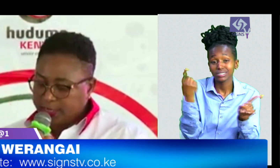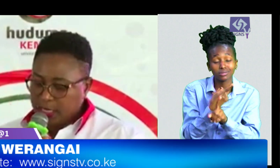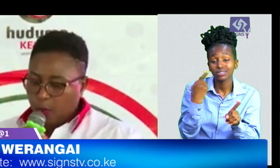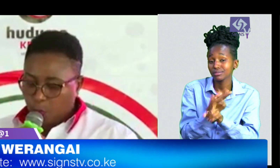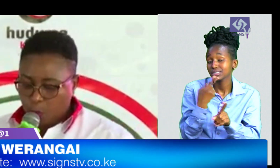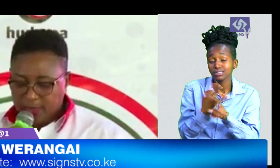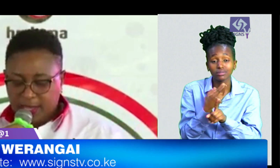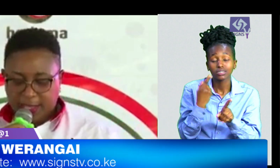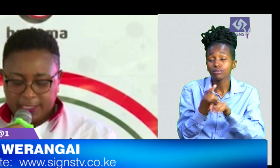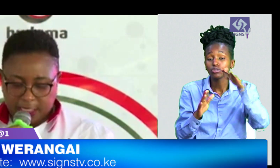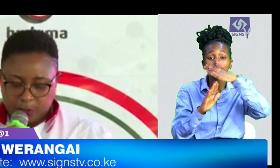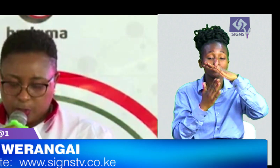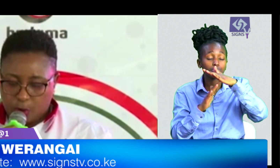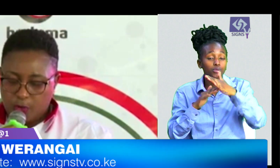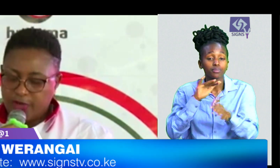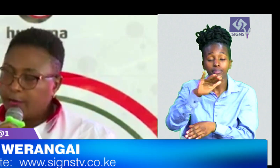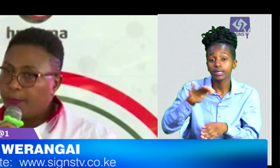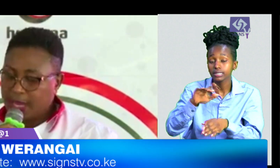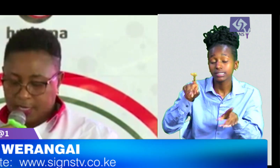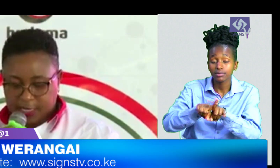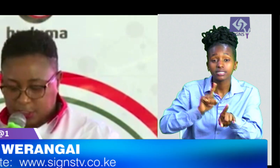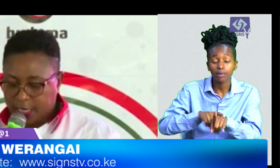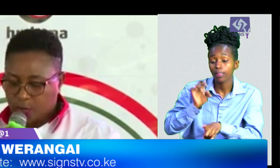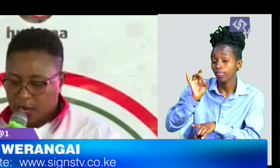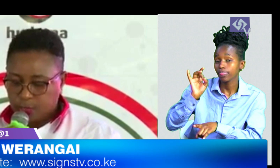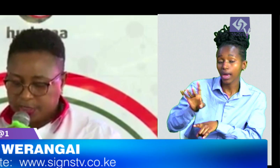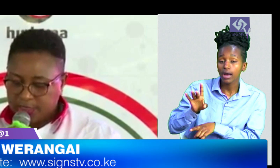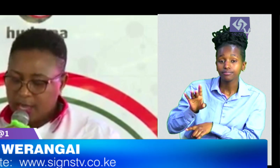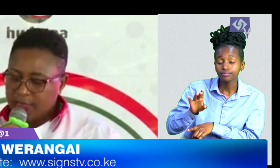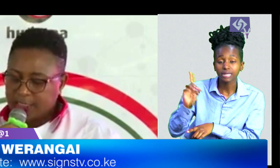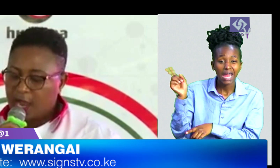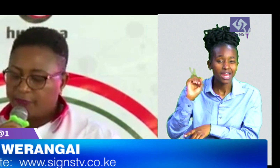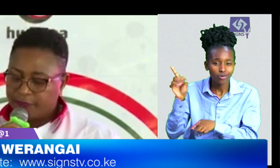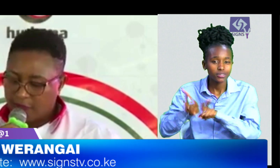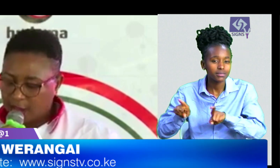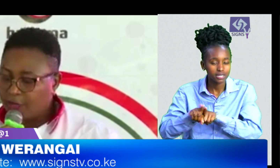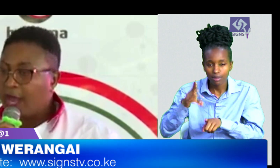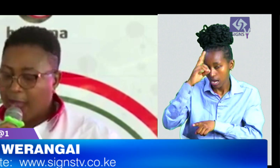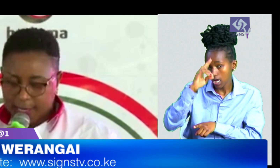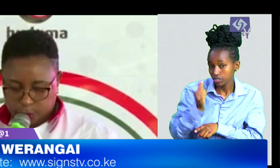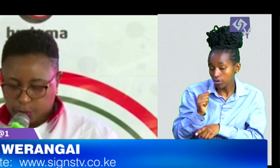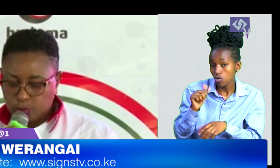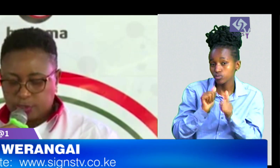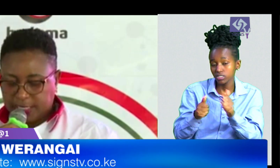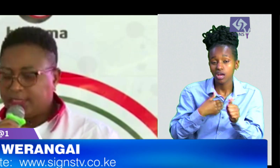headquarters, with the exception of Nairobi and Kajiado counties that have 5 and 2